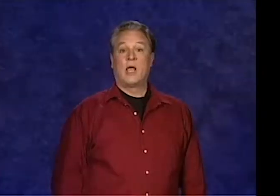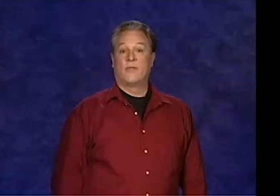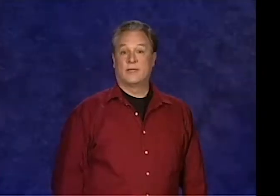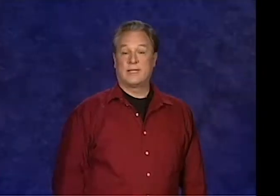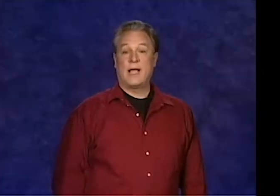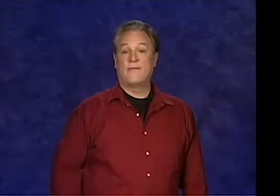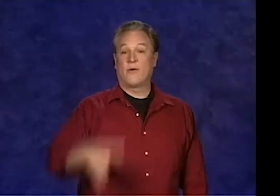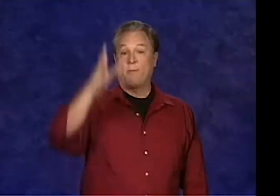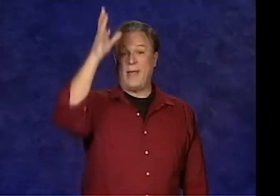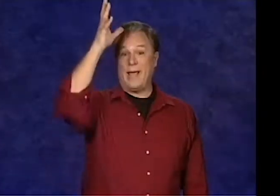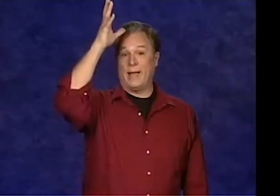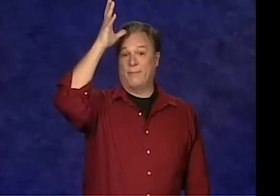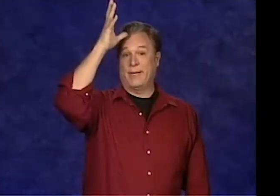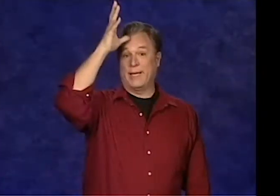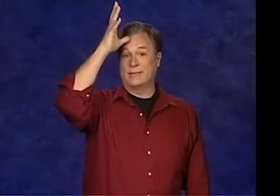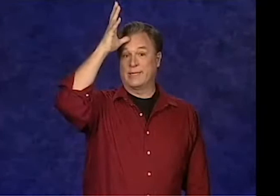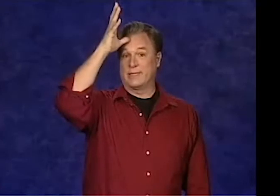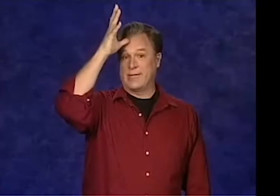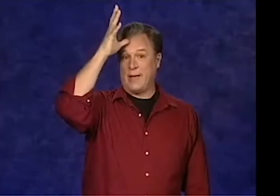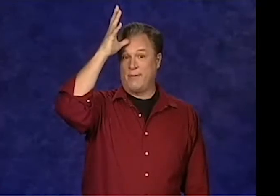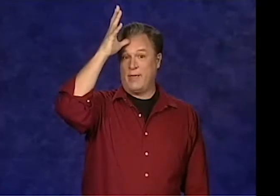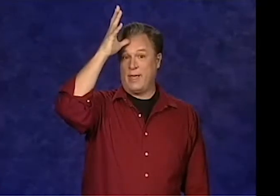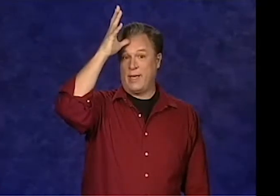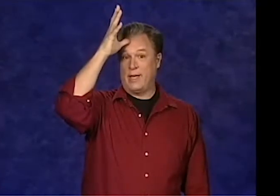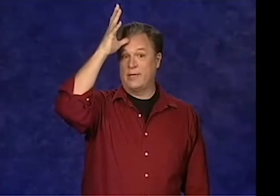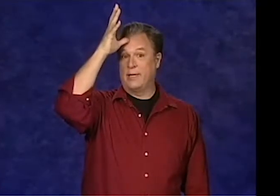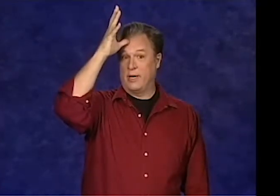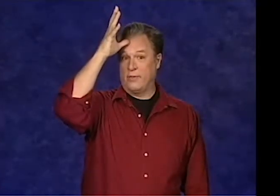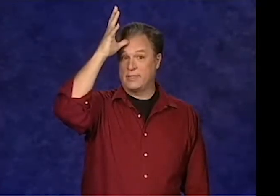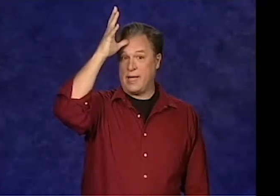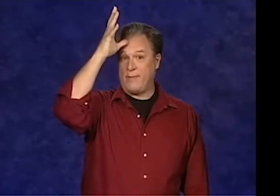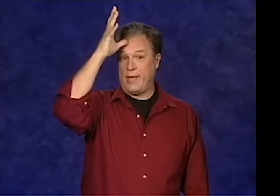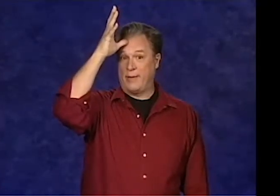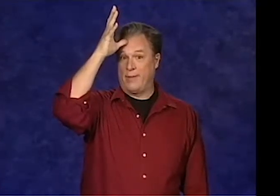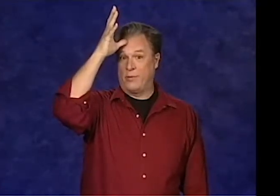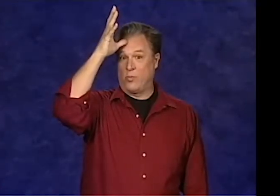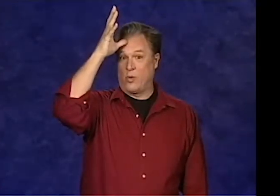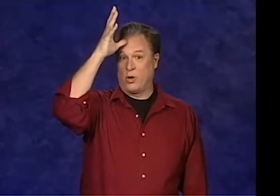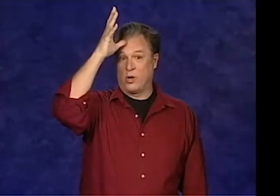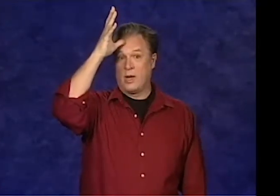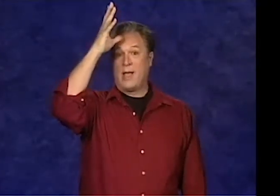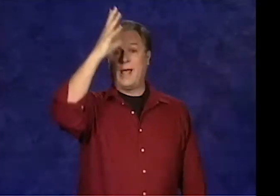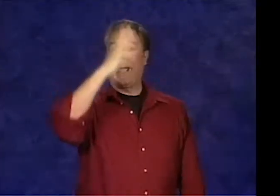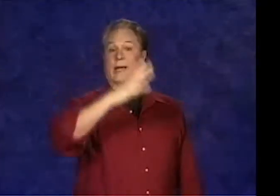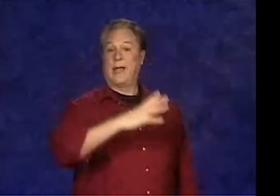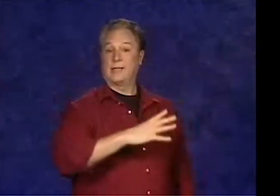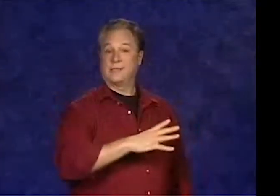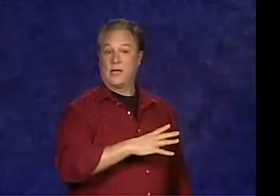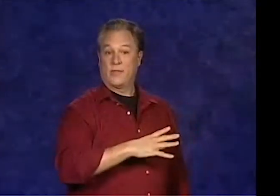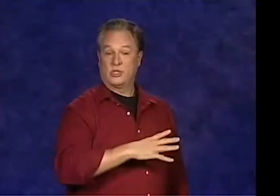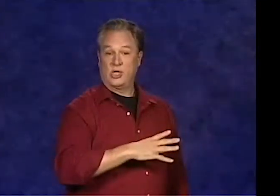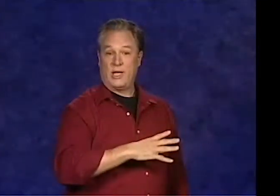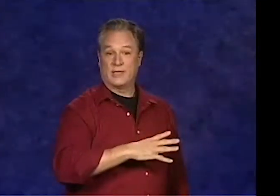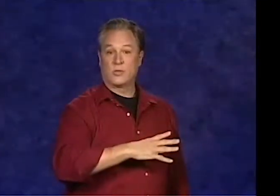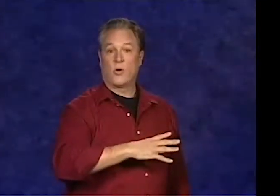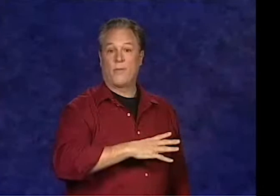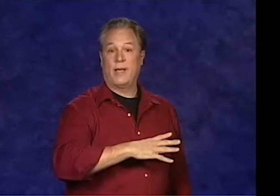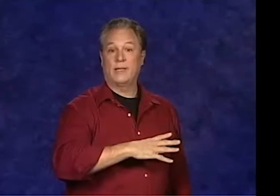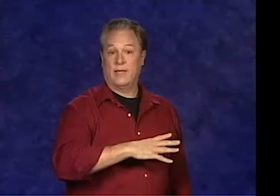The sign for man begins at the top of the head near the top hat men wore and ends on the chest where men living